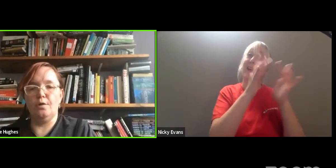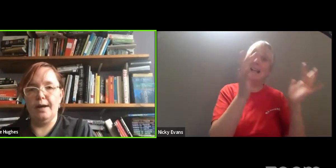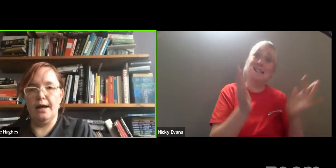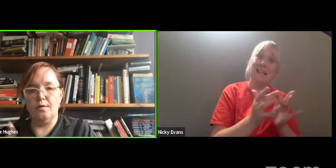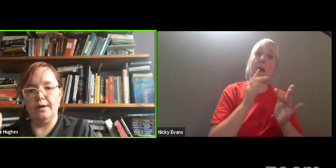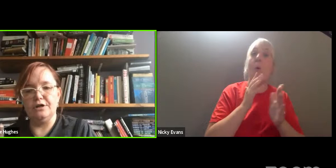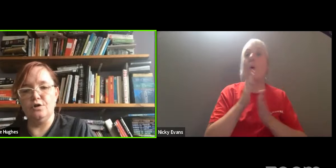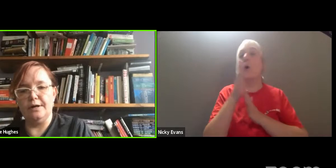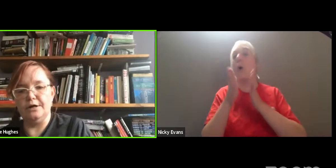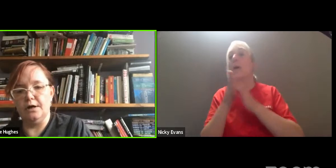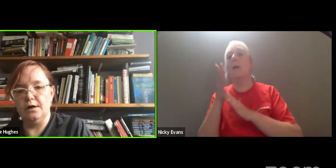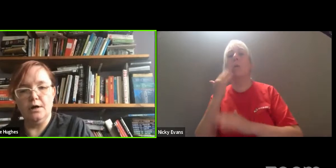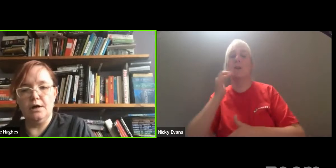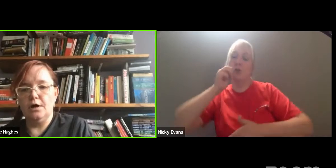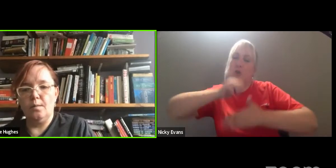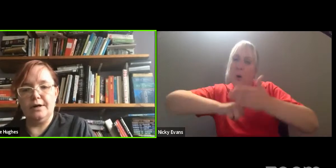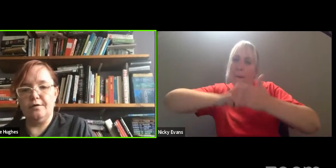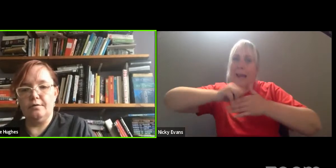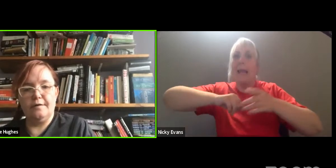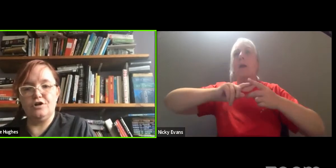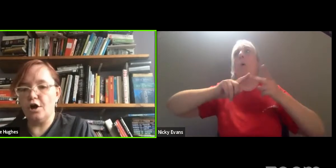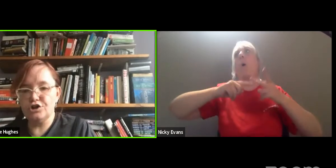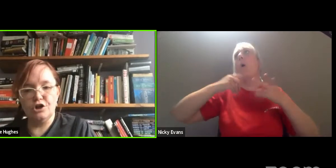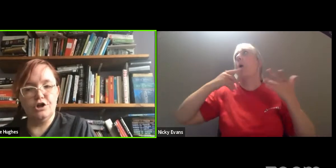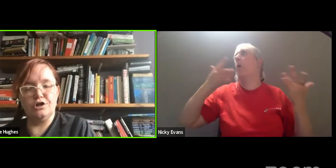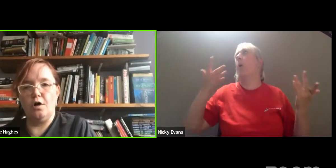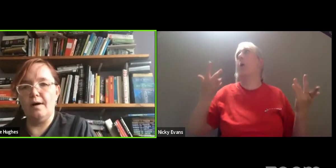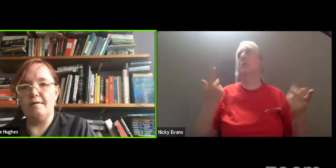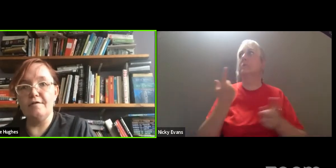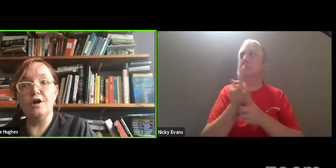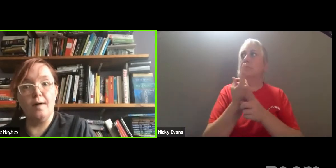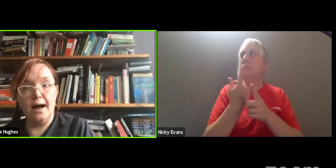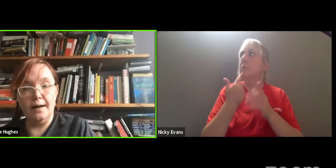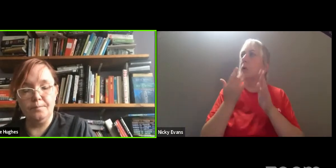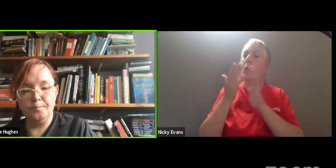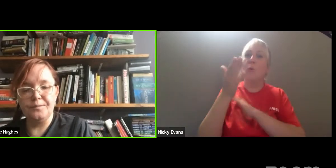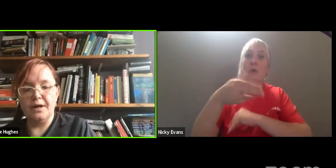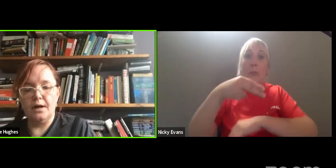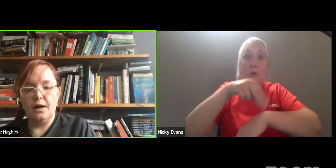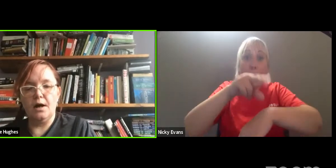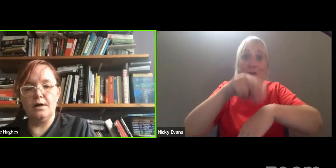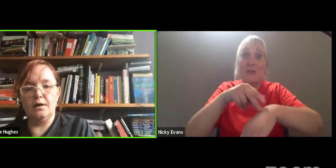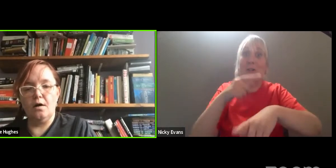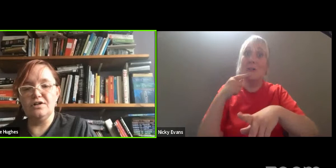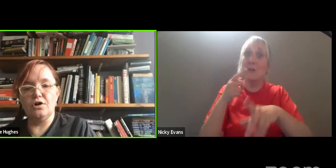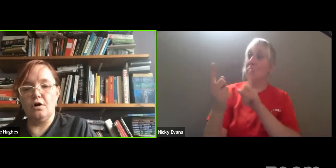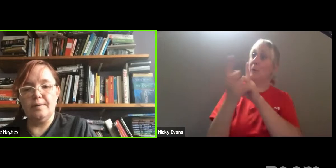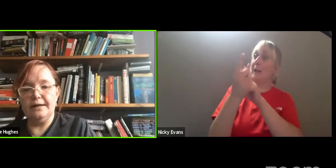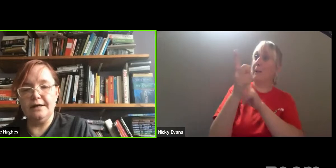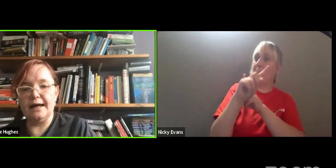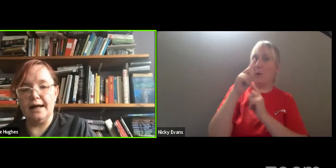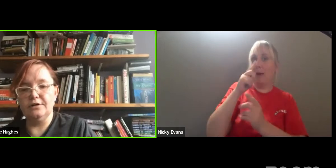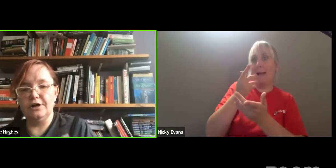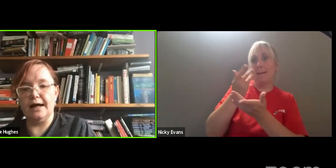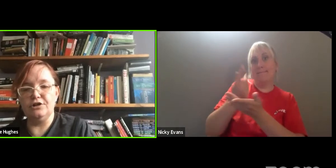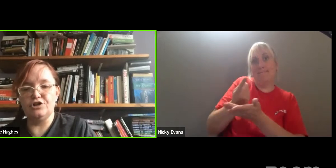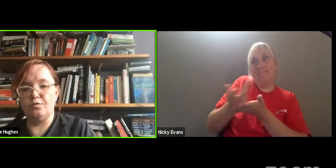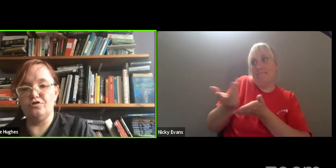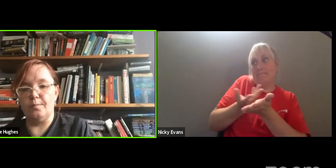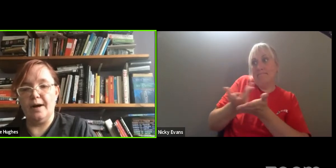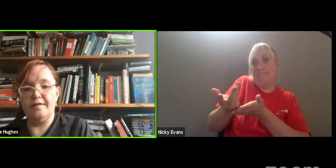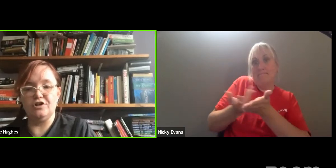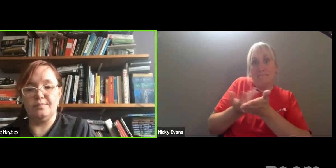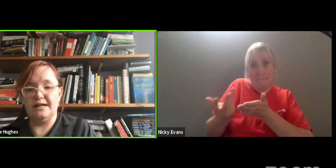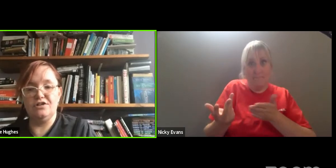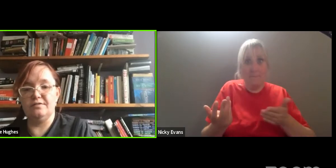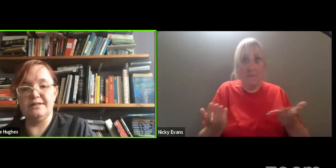while you're shopping, while you're doing while you're at the doctor's or wherever you are. And also, I mean, you can just